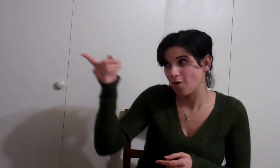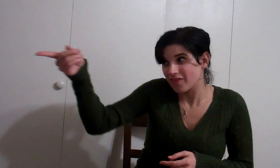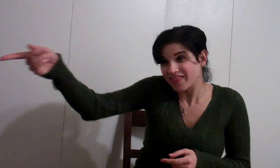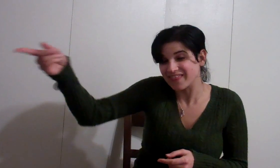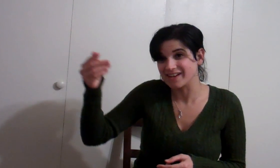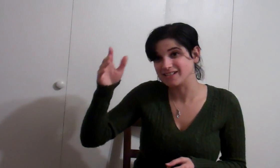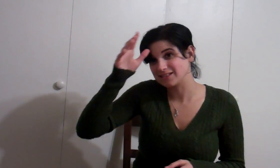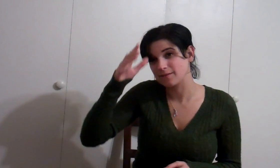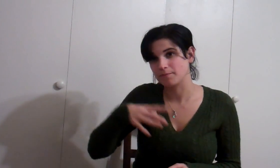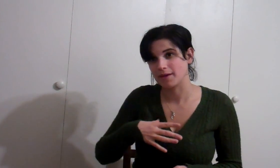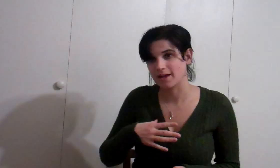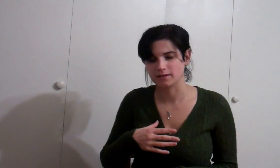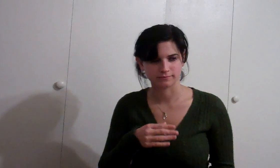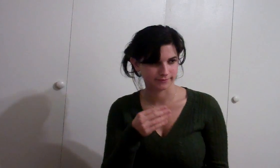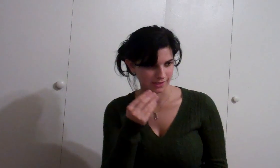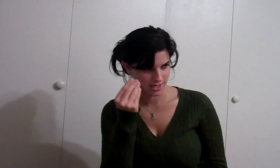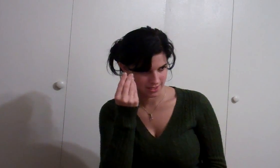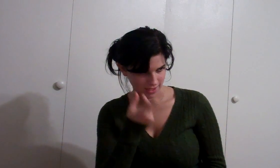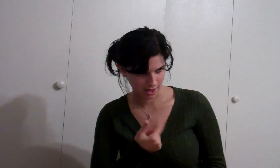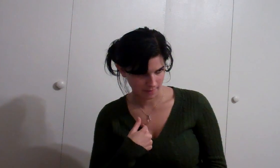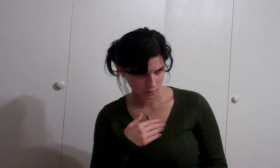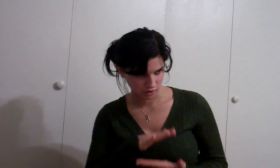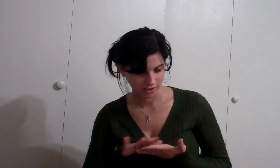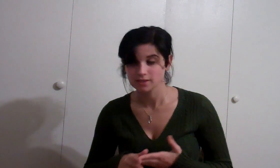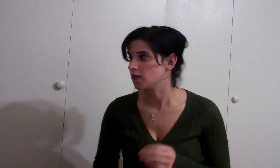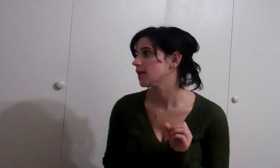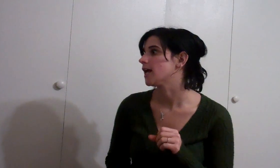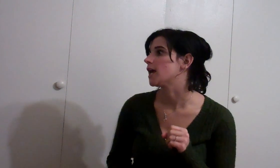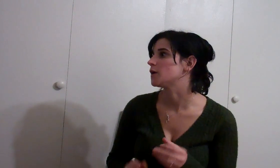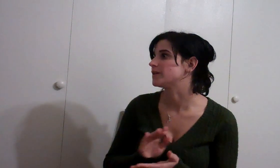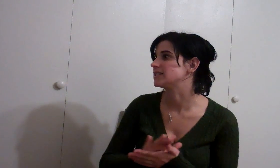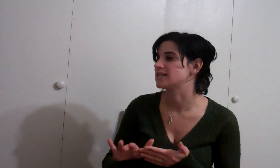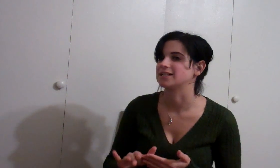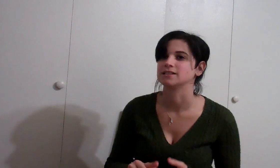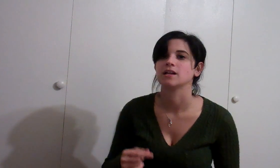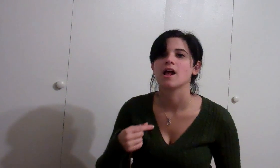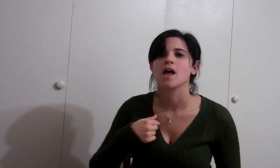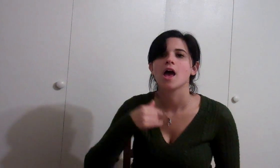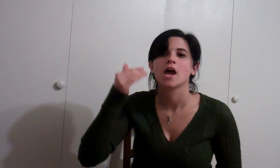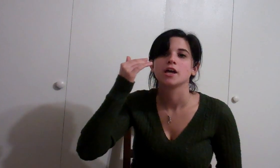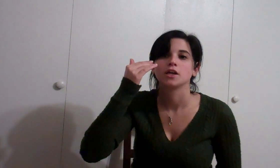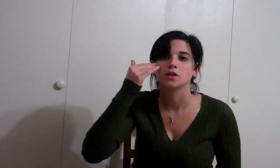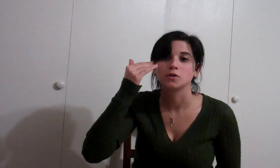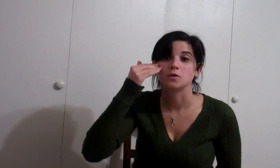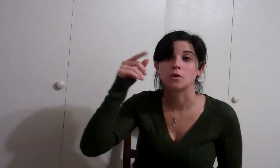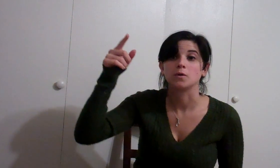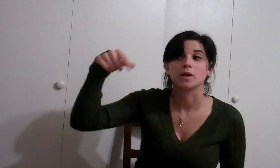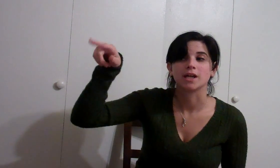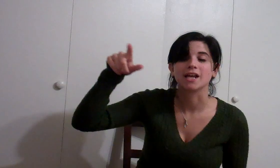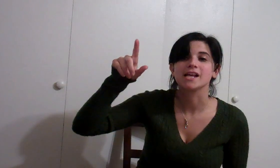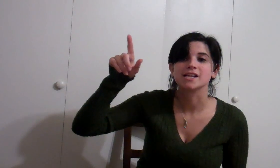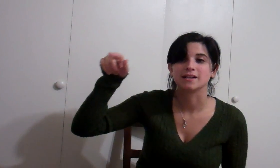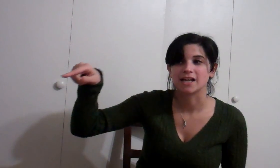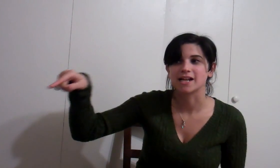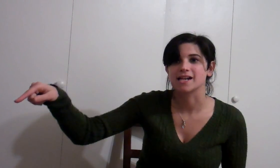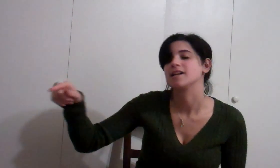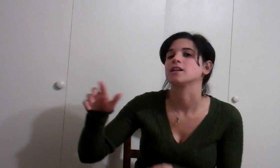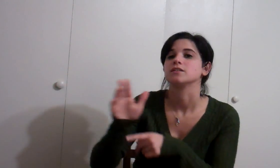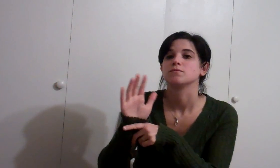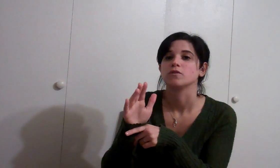But you did not know who he was, did you? Well, I knew of his films. Okay. But when so far, so good. Yeah, when I first was auditioning for it,